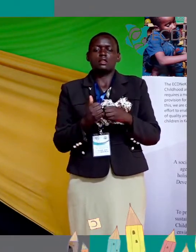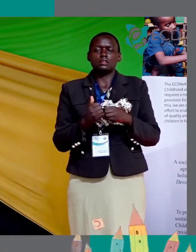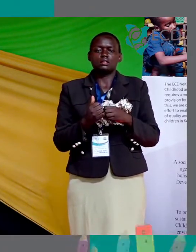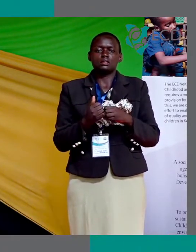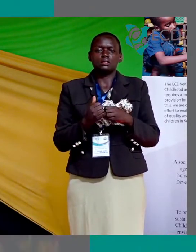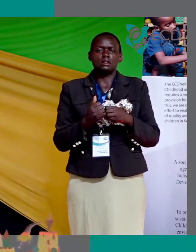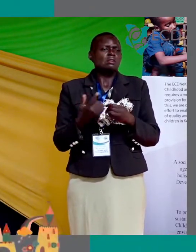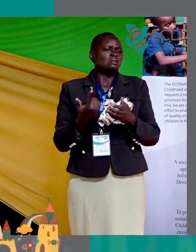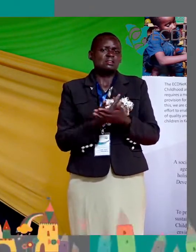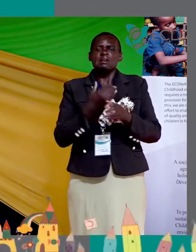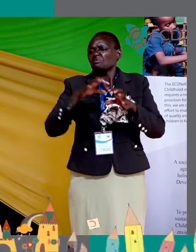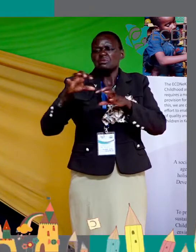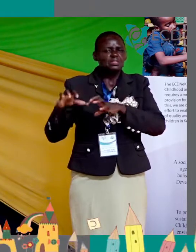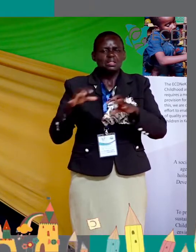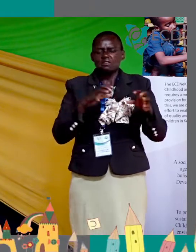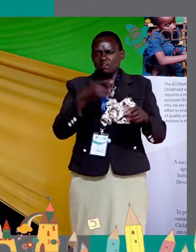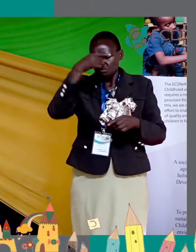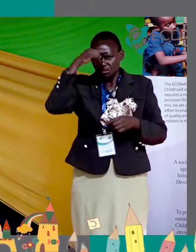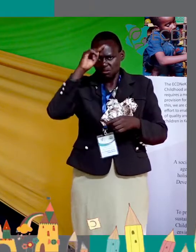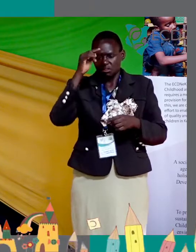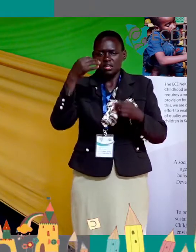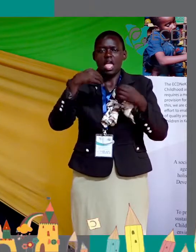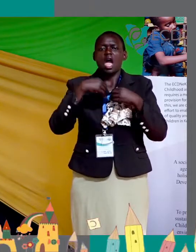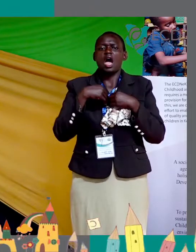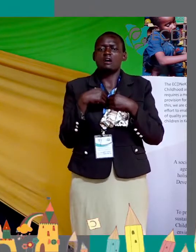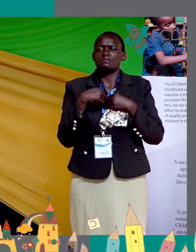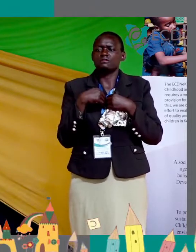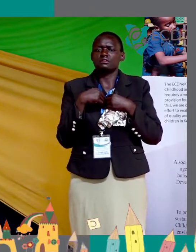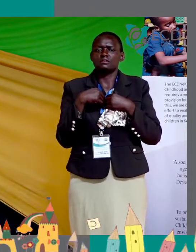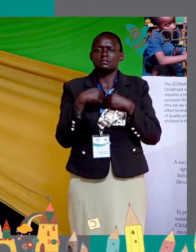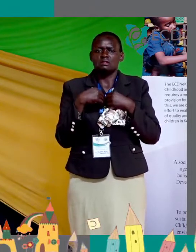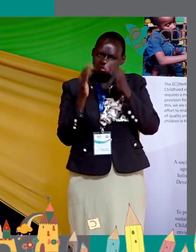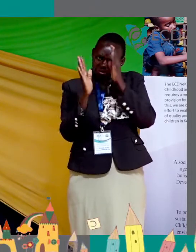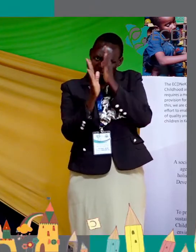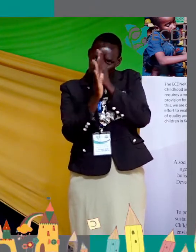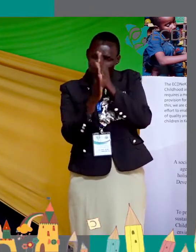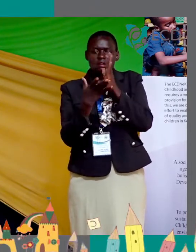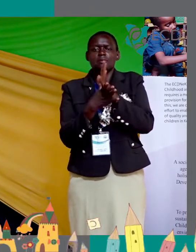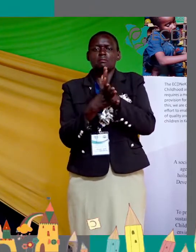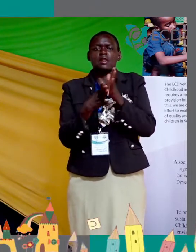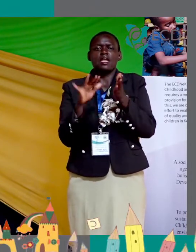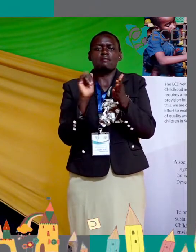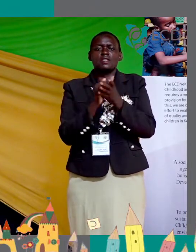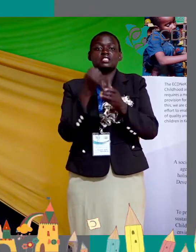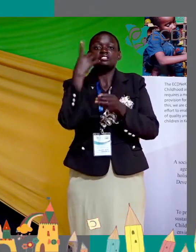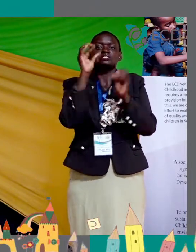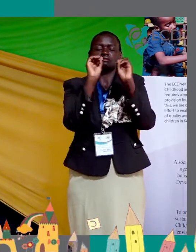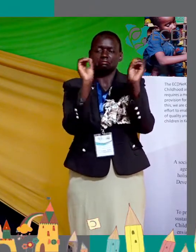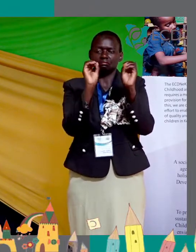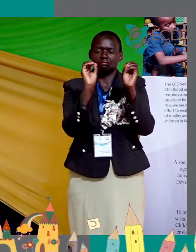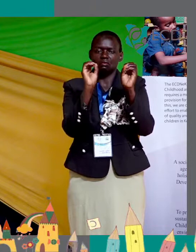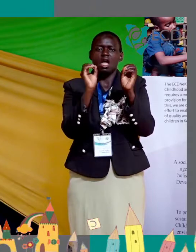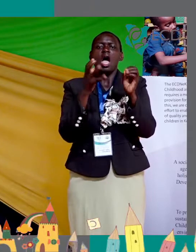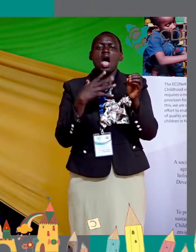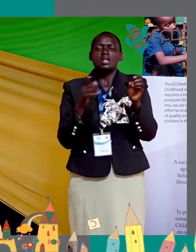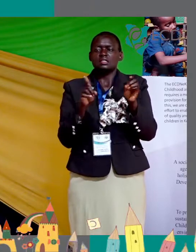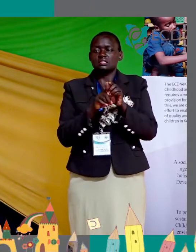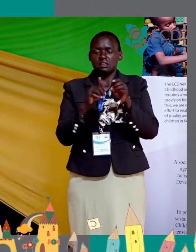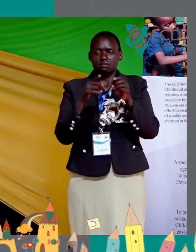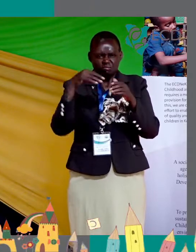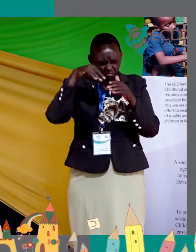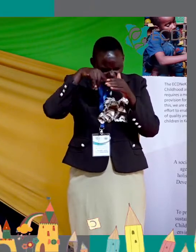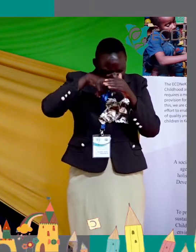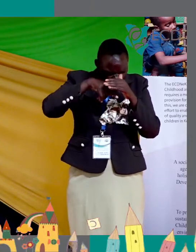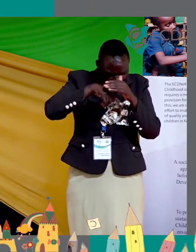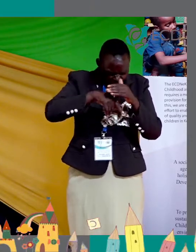actually suffering because they have got hidden problems that they do not understand, and we do not go in depth to